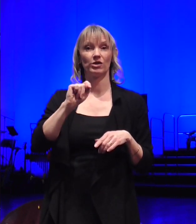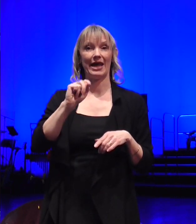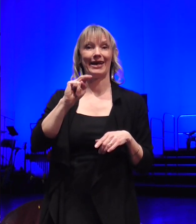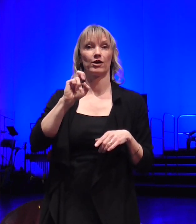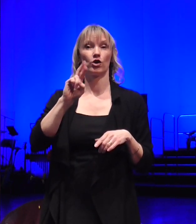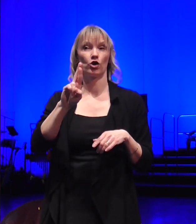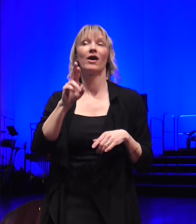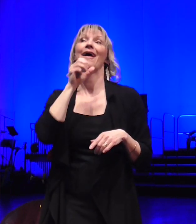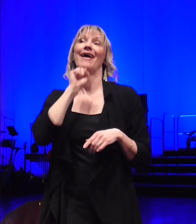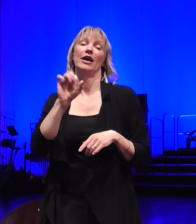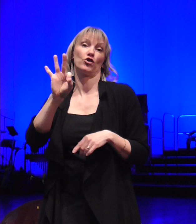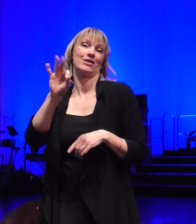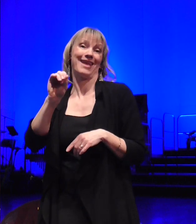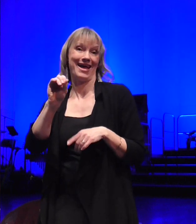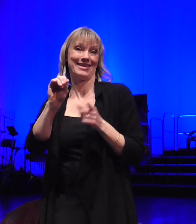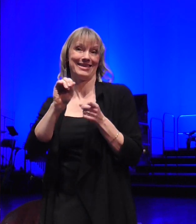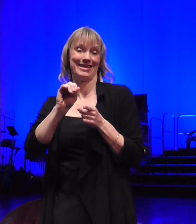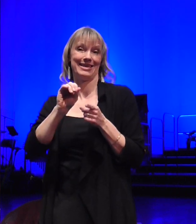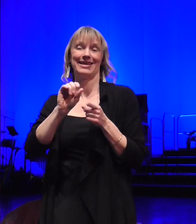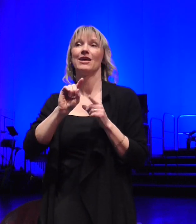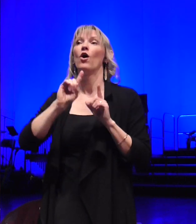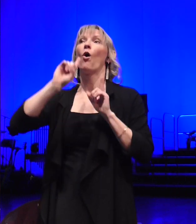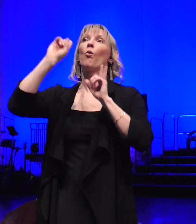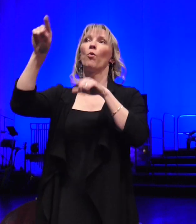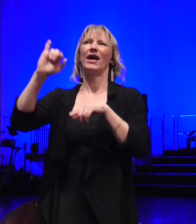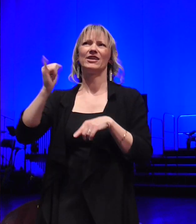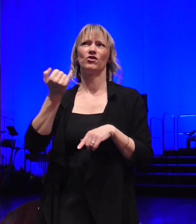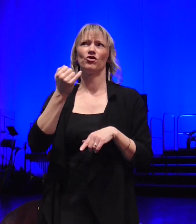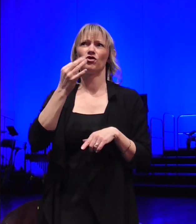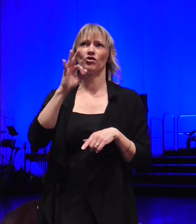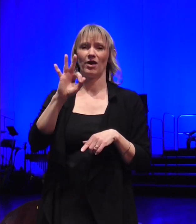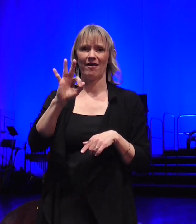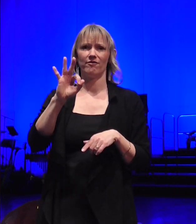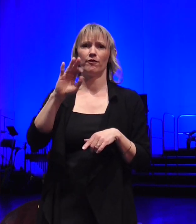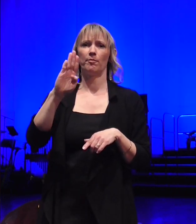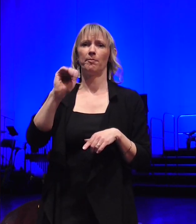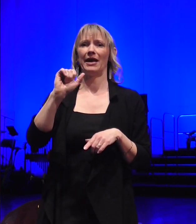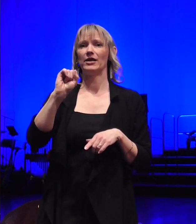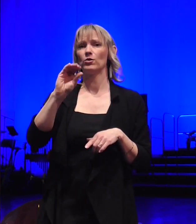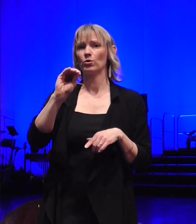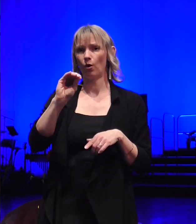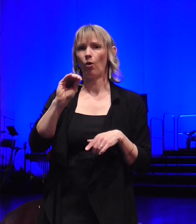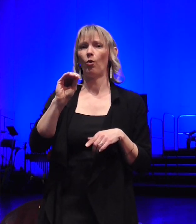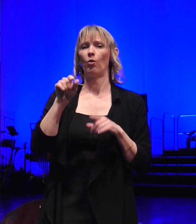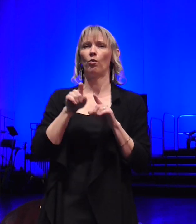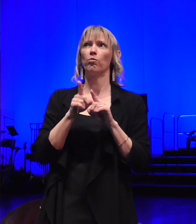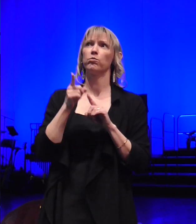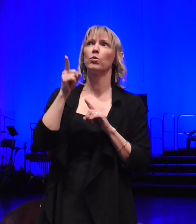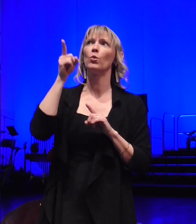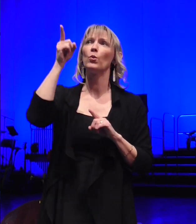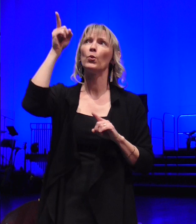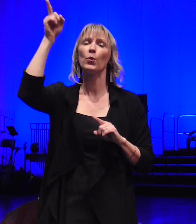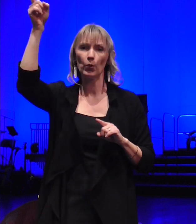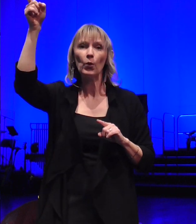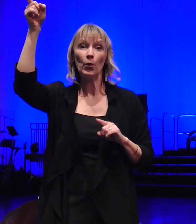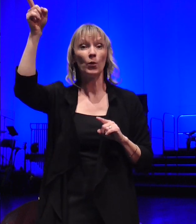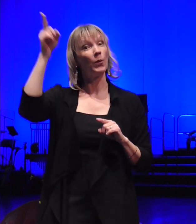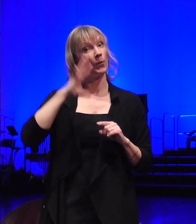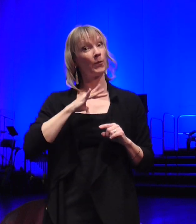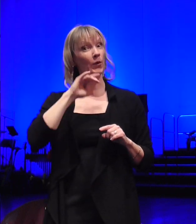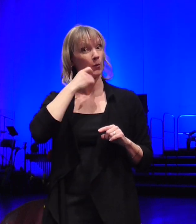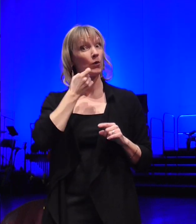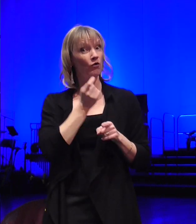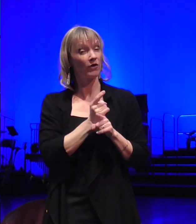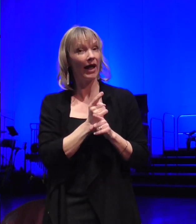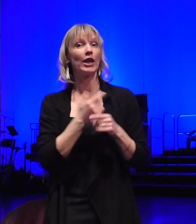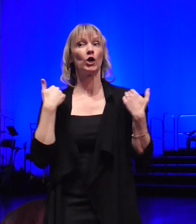old, went on the Jeff Bezos spaceship and went to outer space. How cool is that?